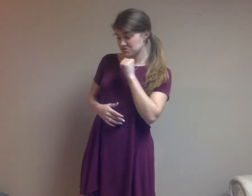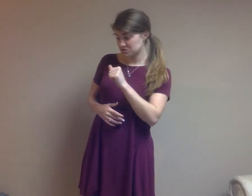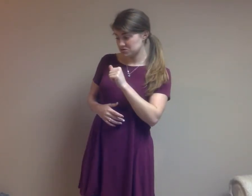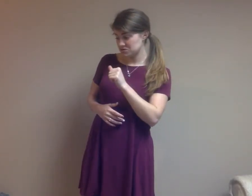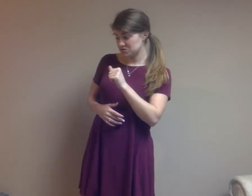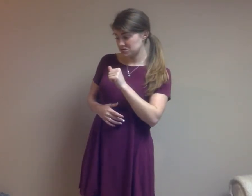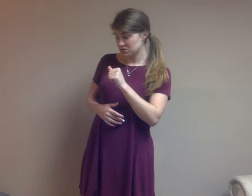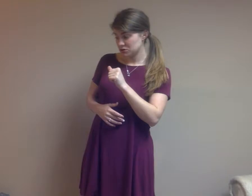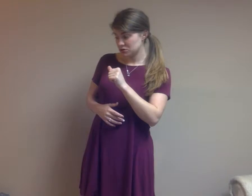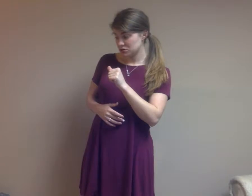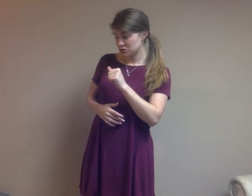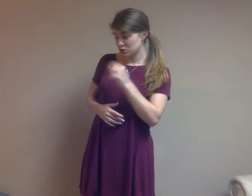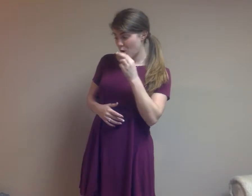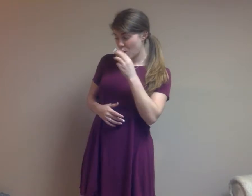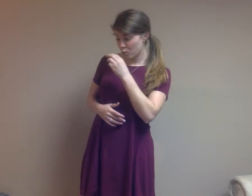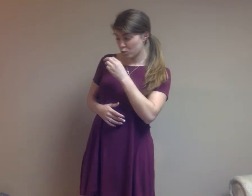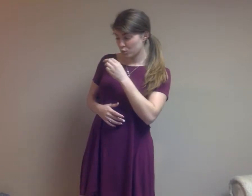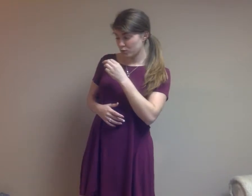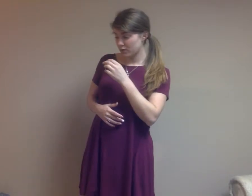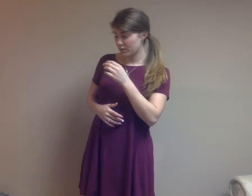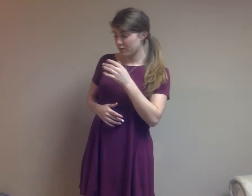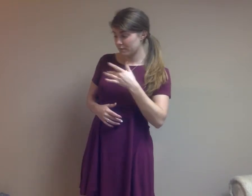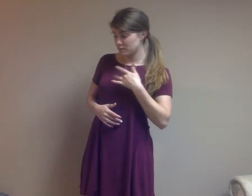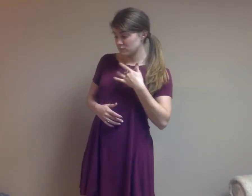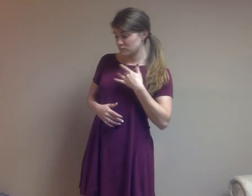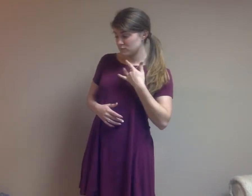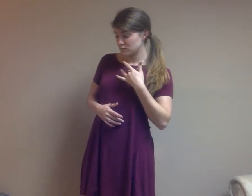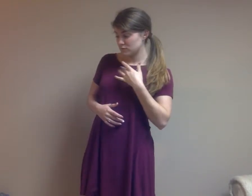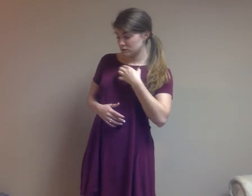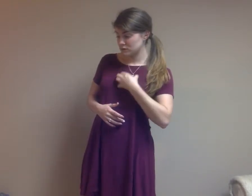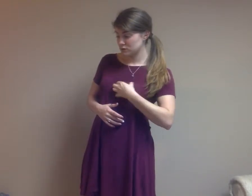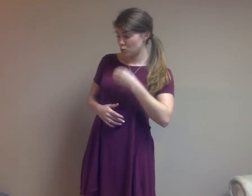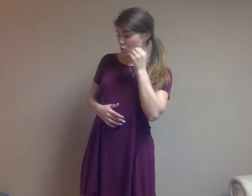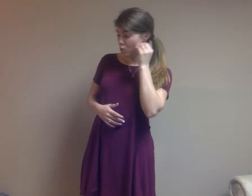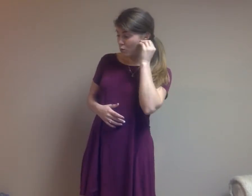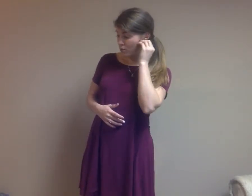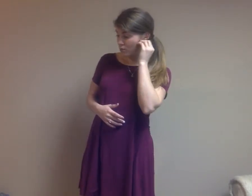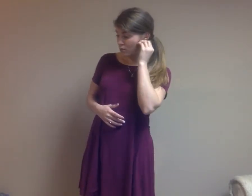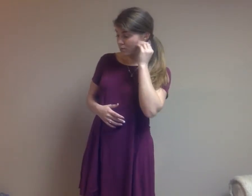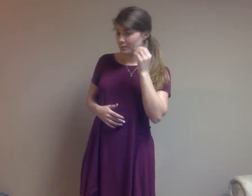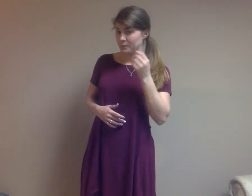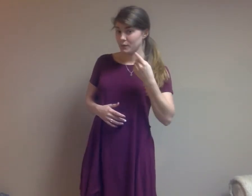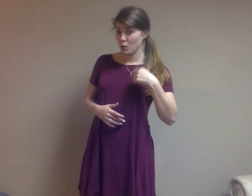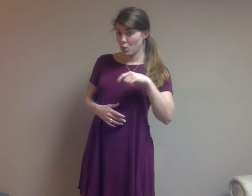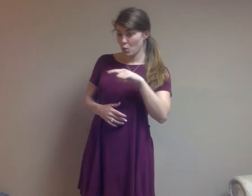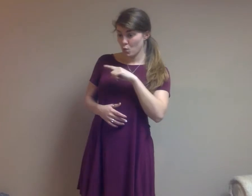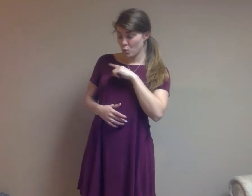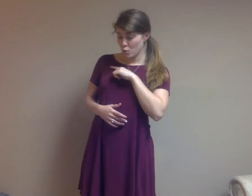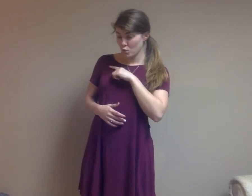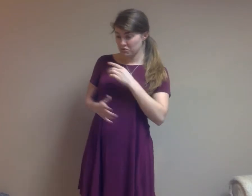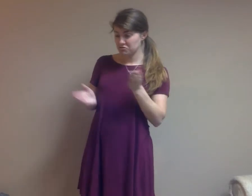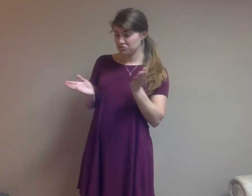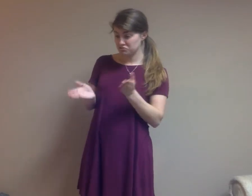We had a chat about that and how it will get easier, and you know, the tricks are to keep yourself really busy and get yourself really